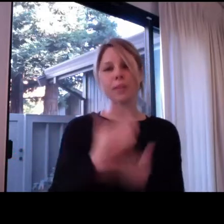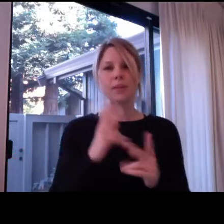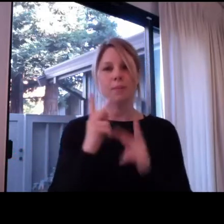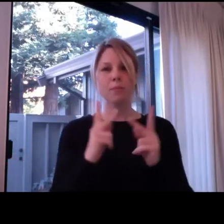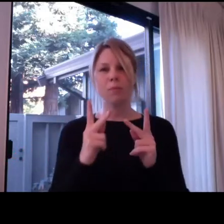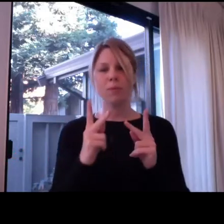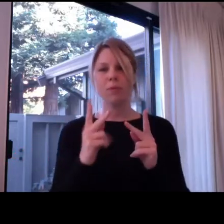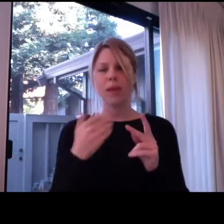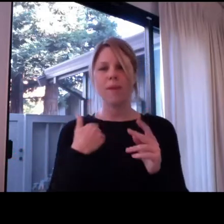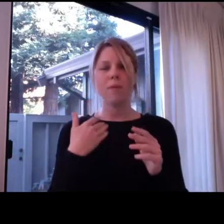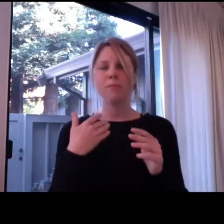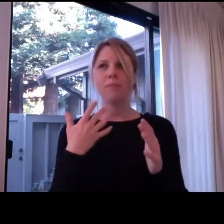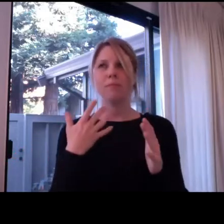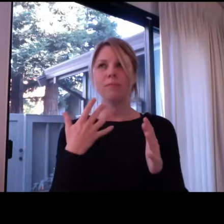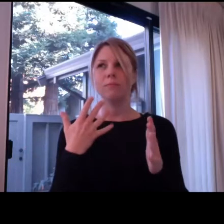And some people, they have